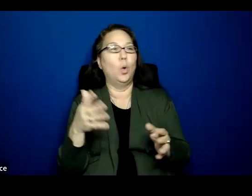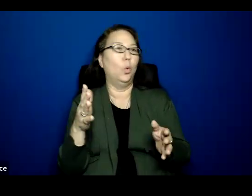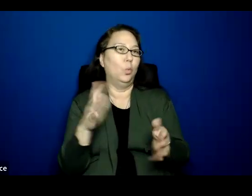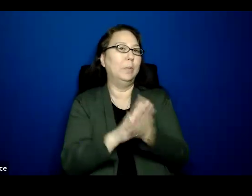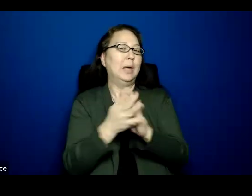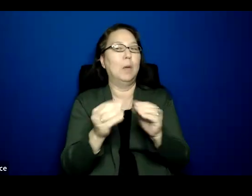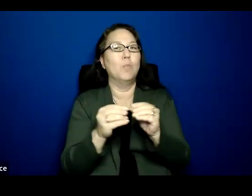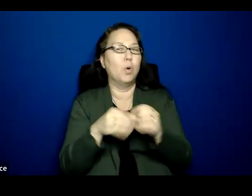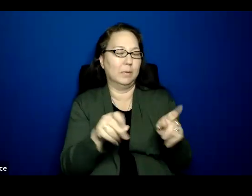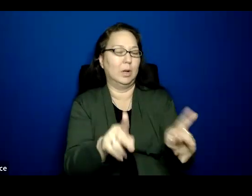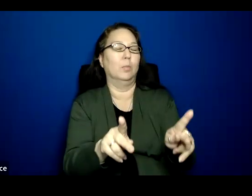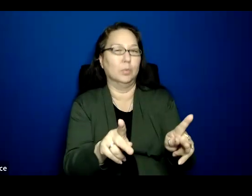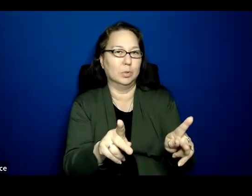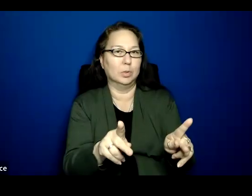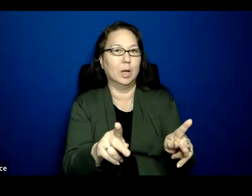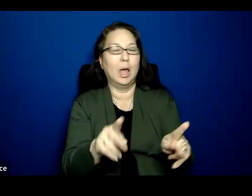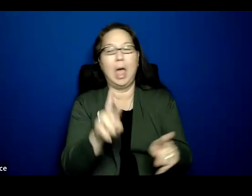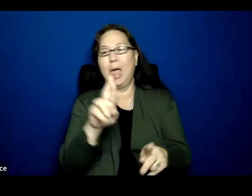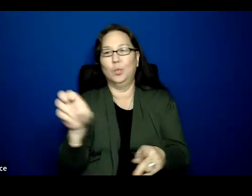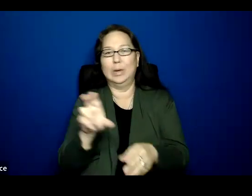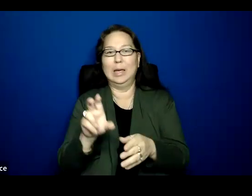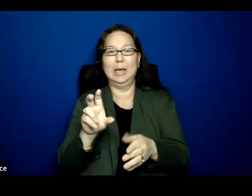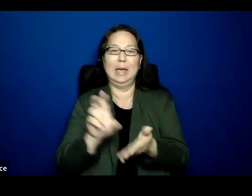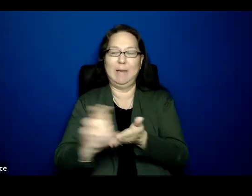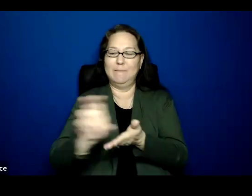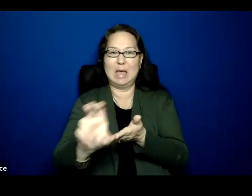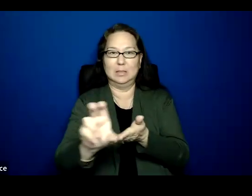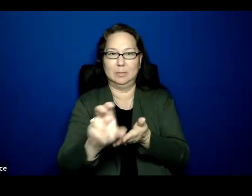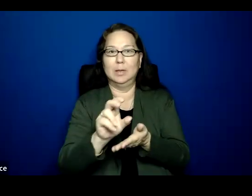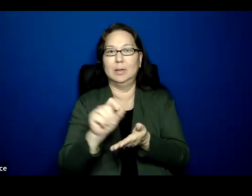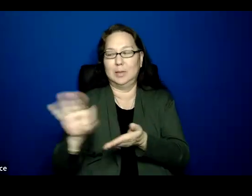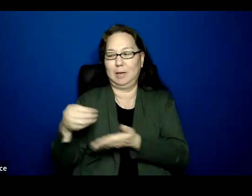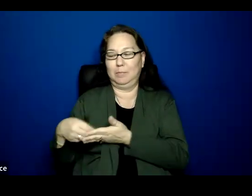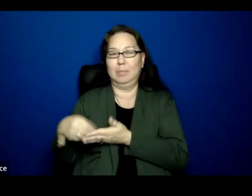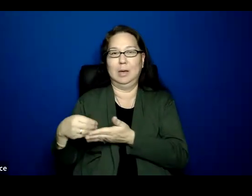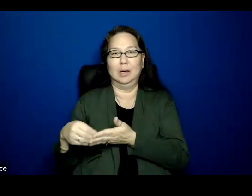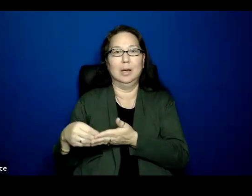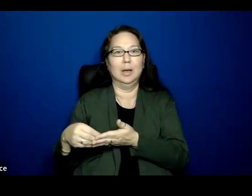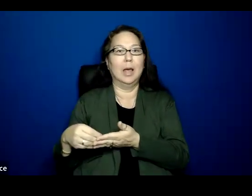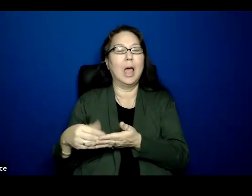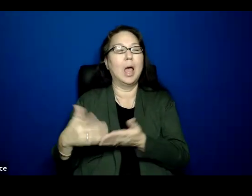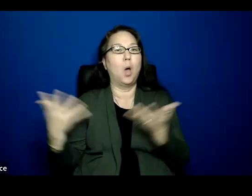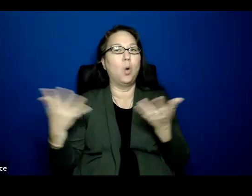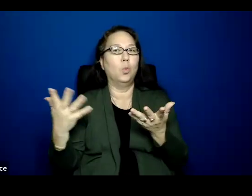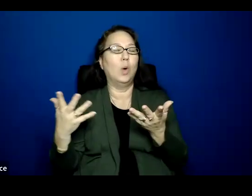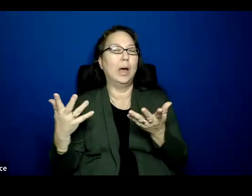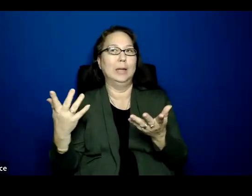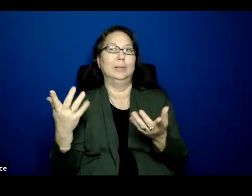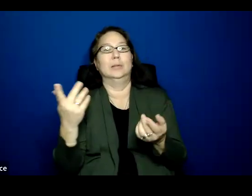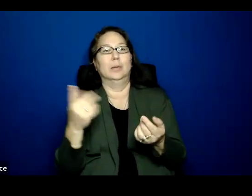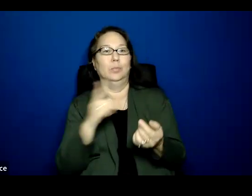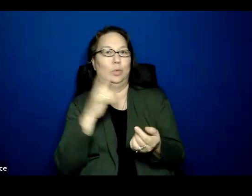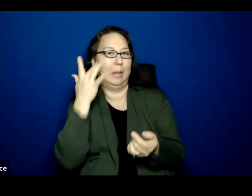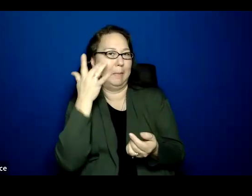opportunity and reinvestment, right, of dollars into fundamentally what is more complex. So I do